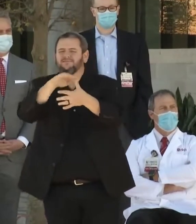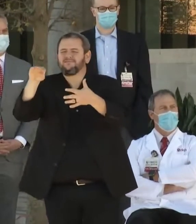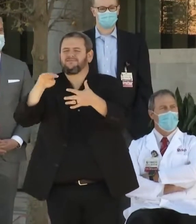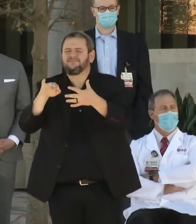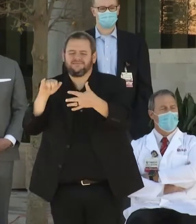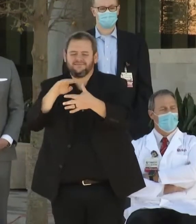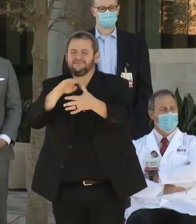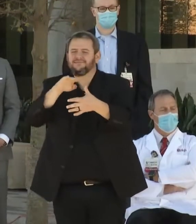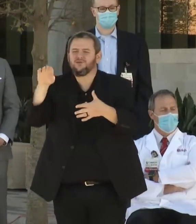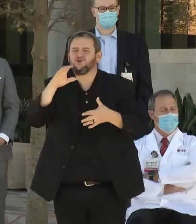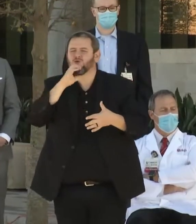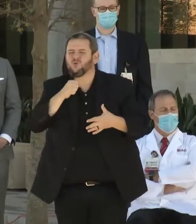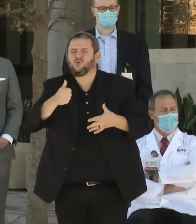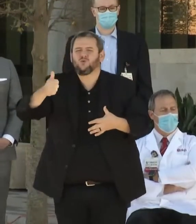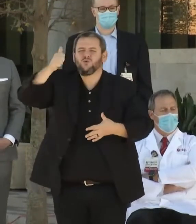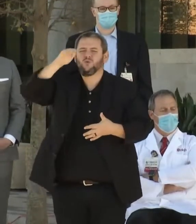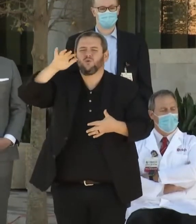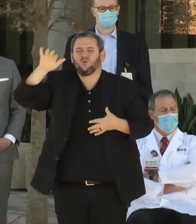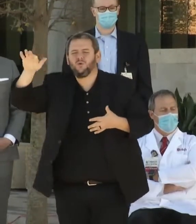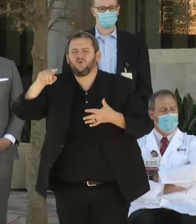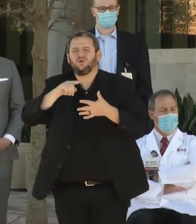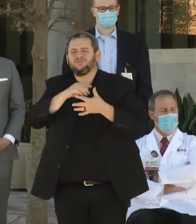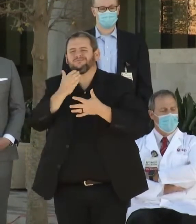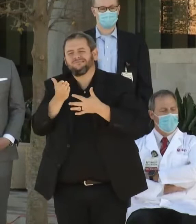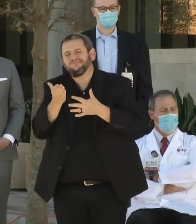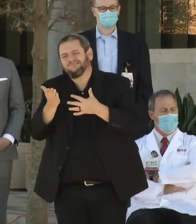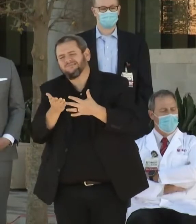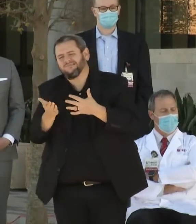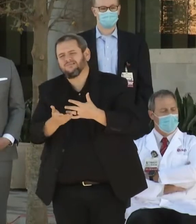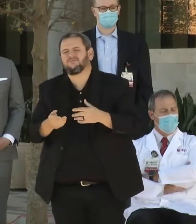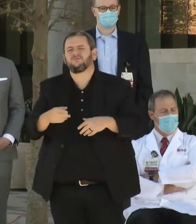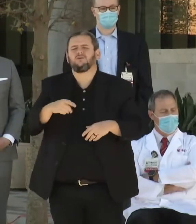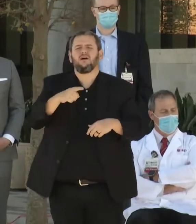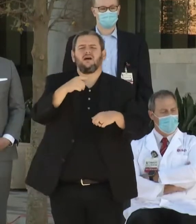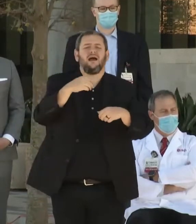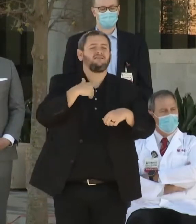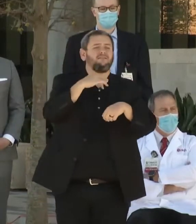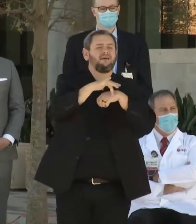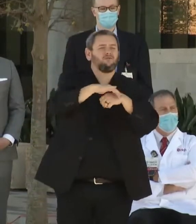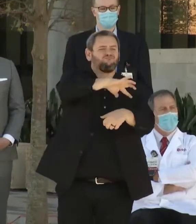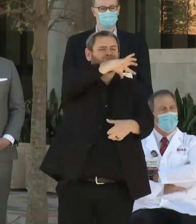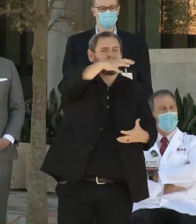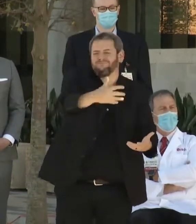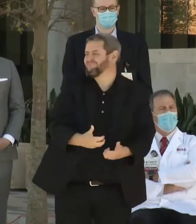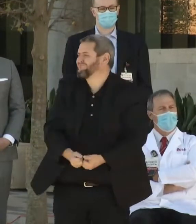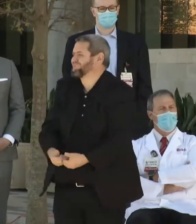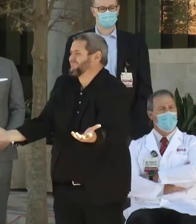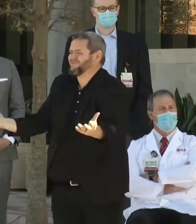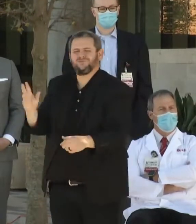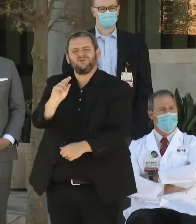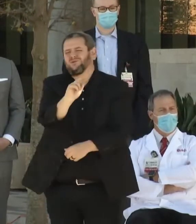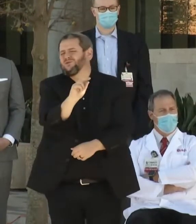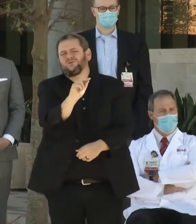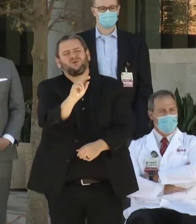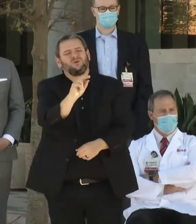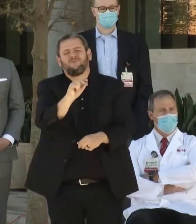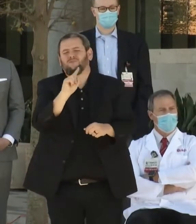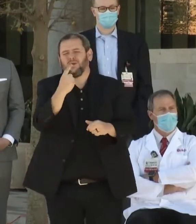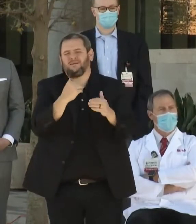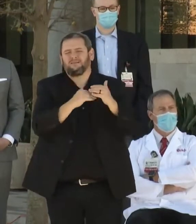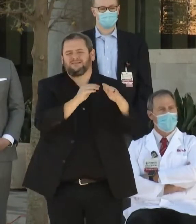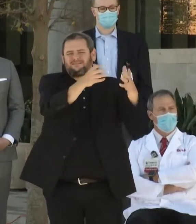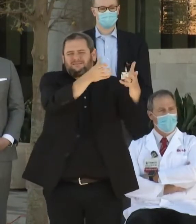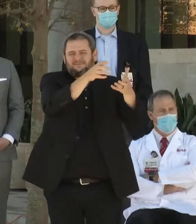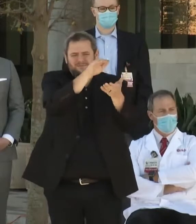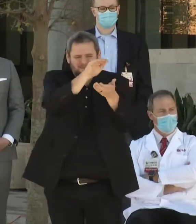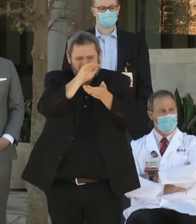of the vaccine, at least initially, distribution will need to be coordinated between each vaccinating location and the state and local